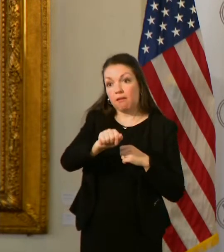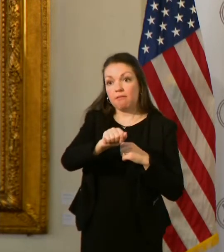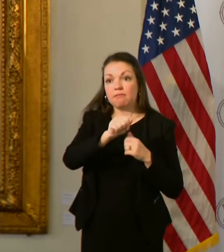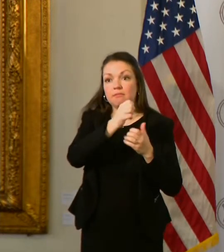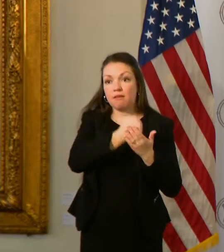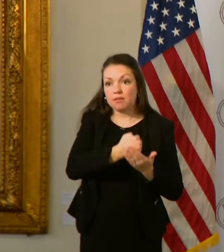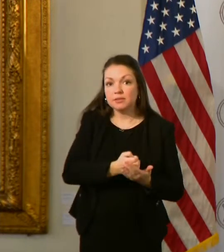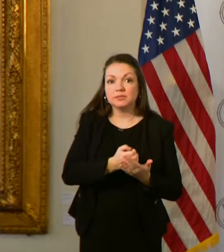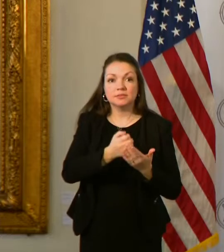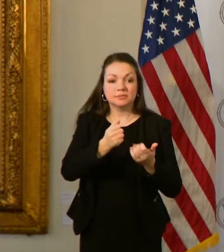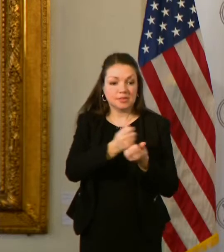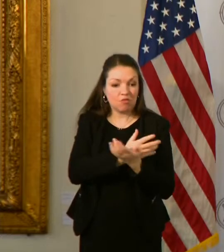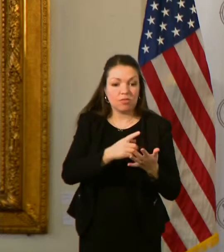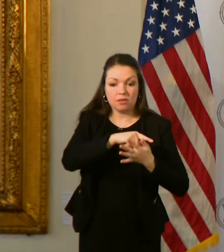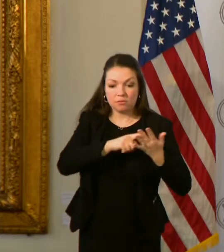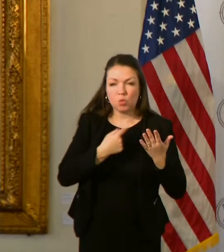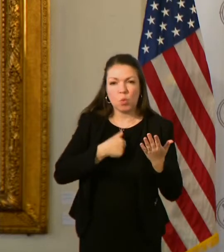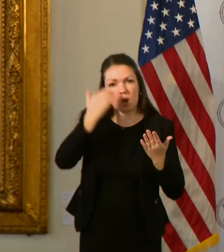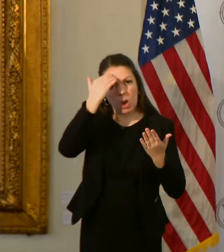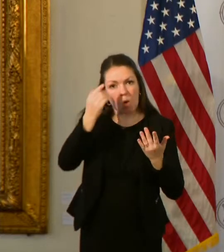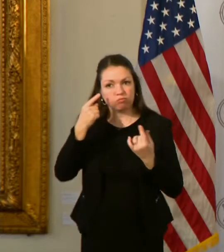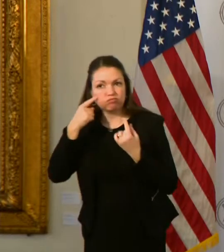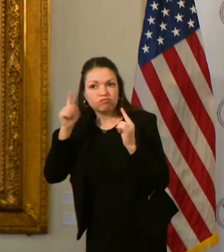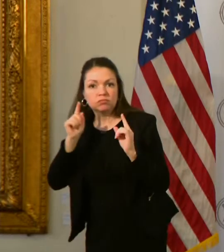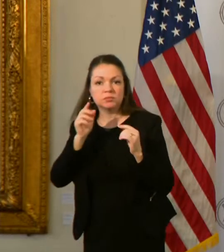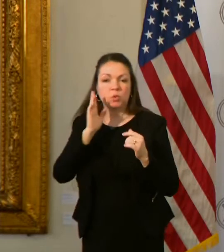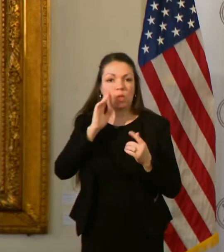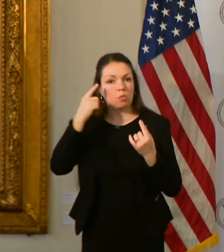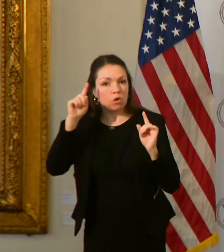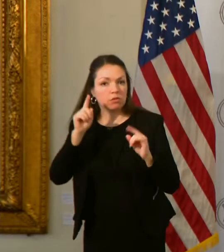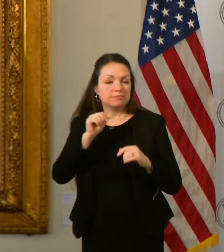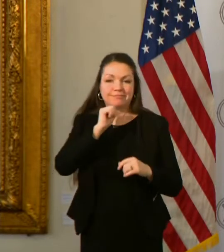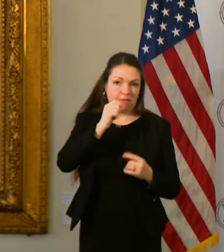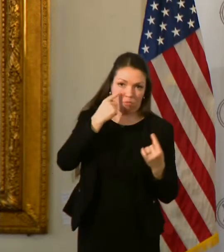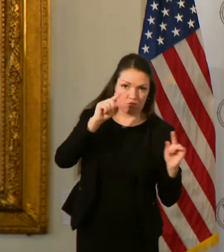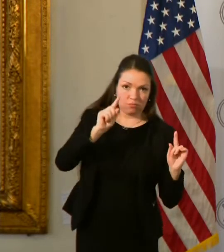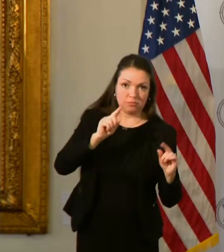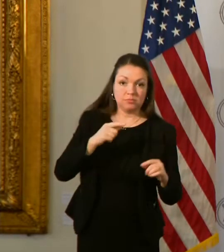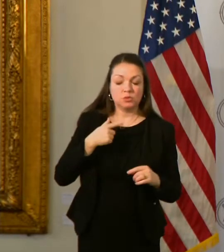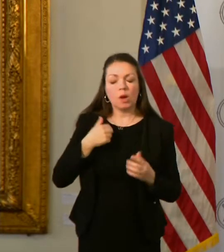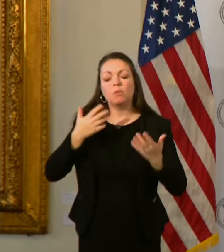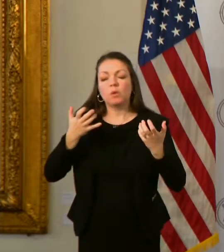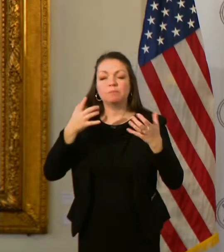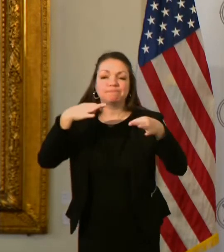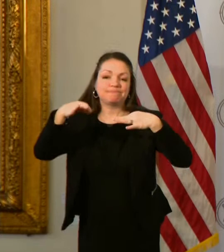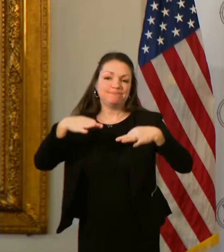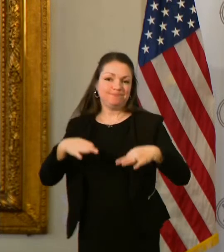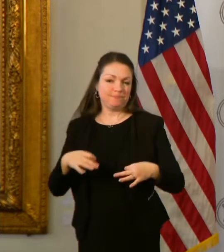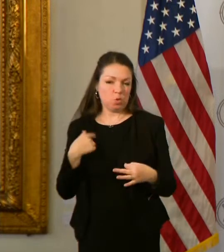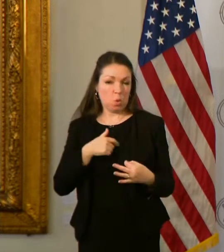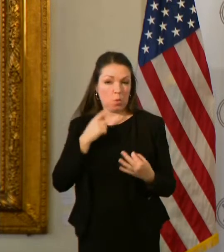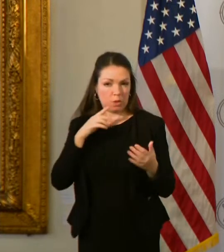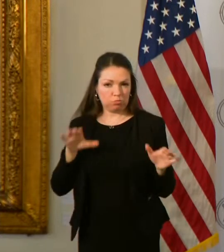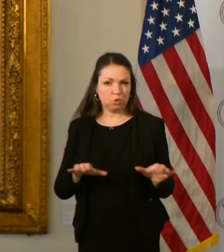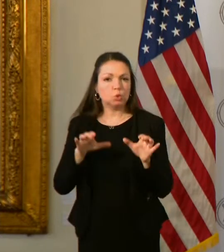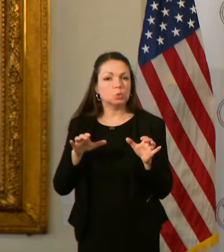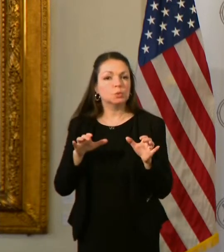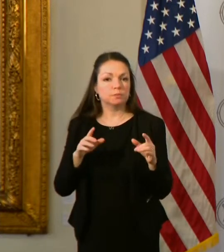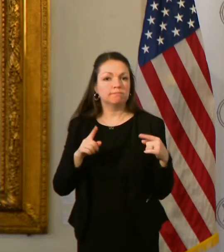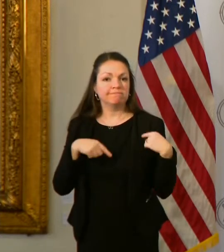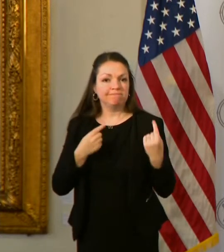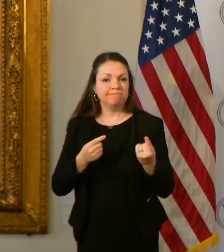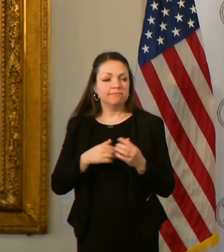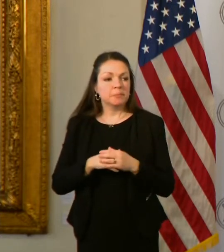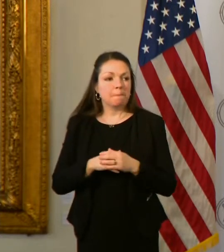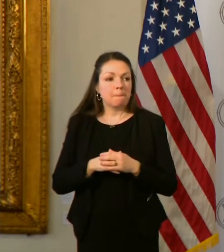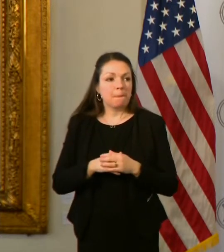what works and what doesn't work. So I'll tell you what we've been doing in furtherance of that. I